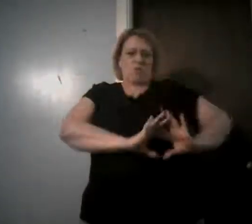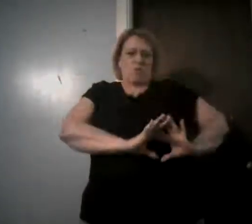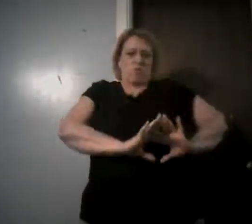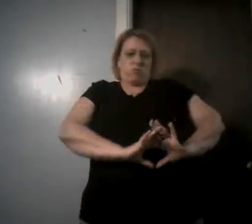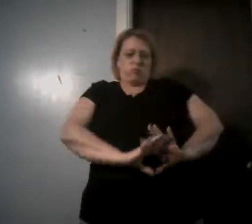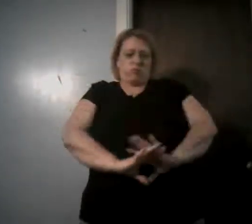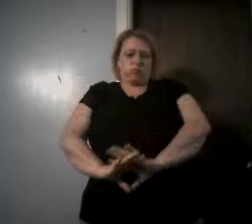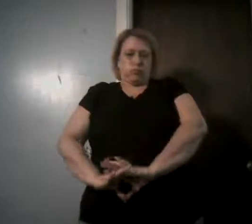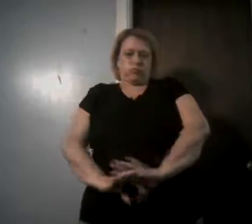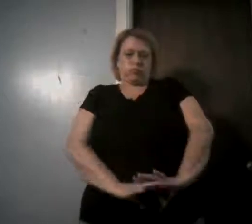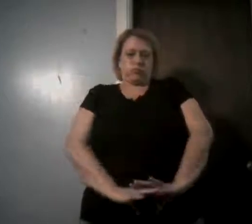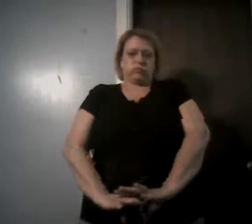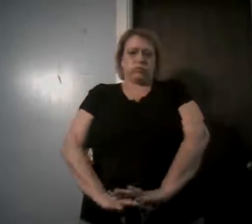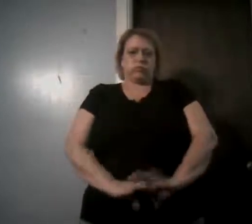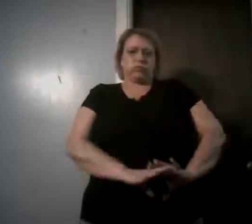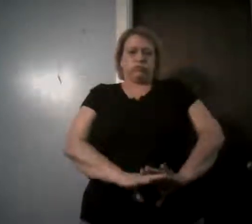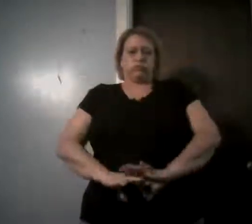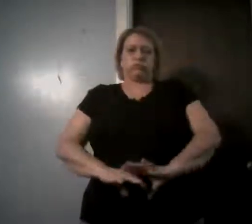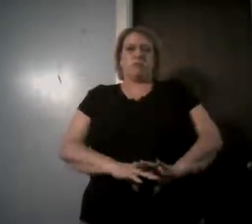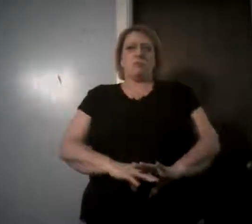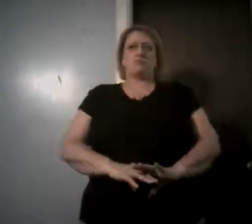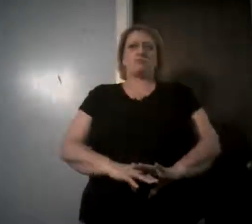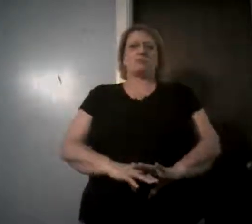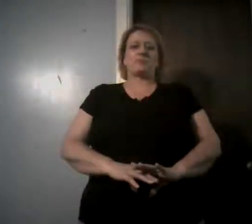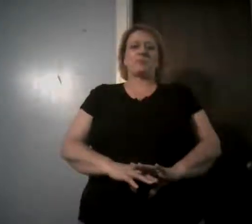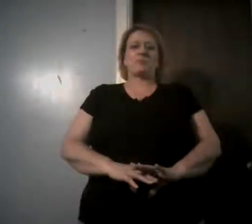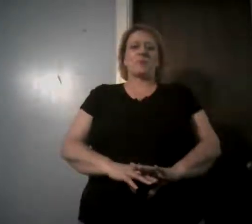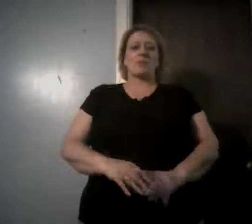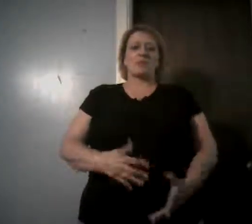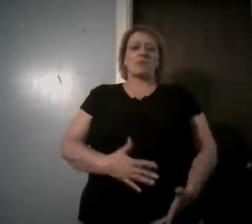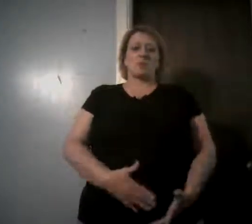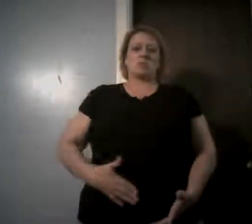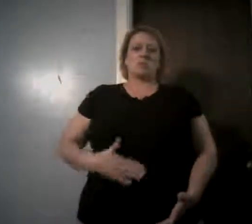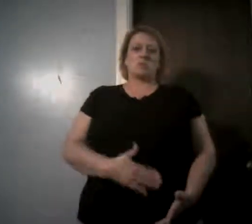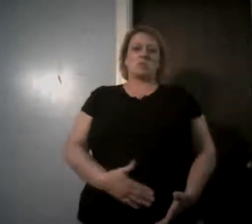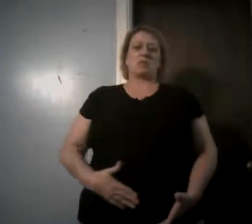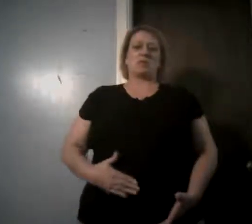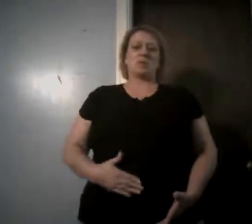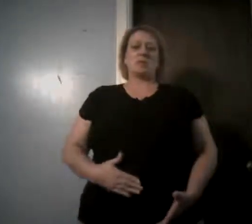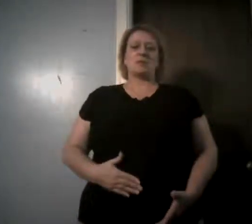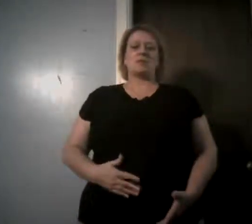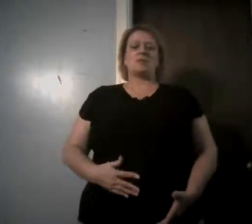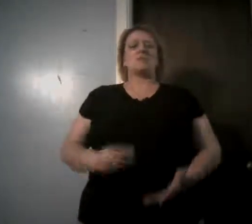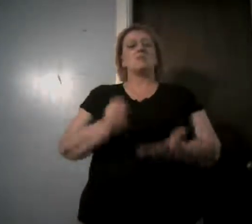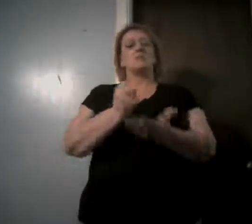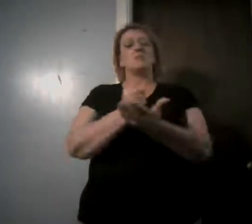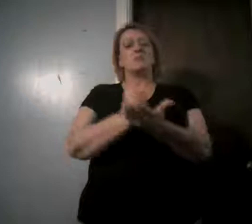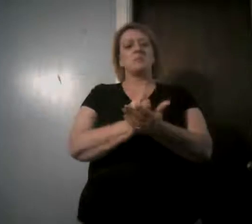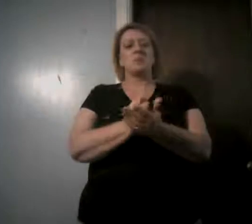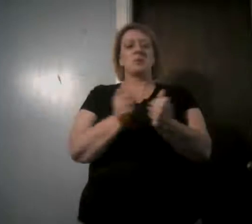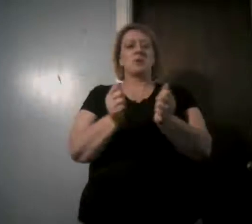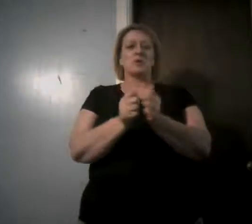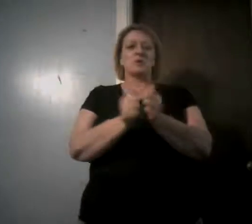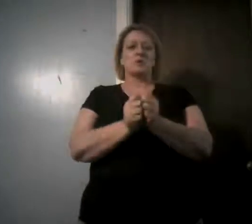These are easy to treat with antibiotics, antacid, or other drugs to reduce the amount of acid produced in the